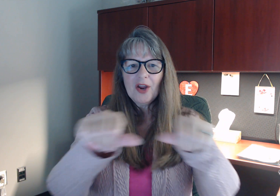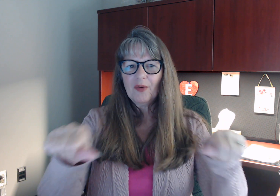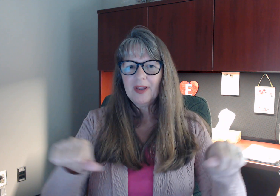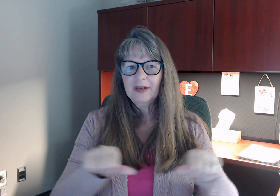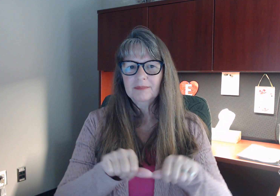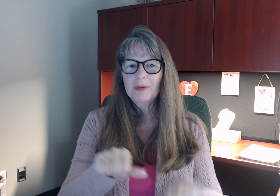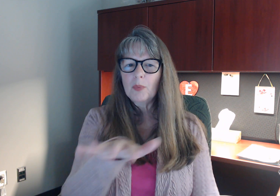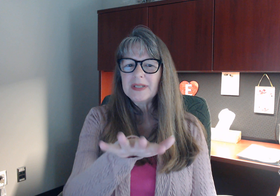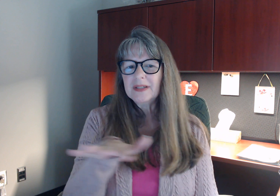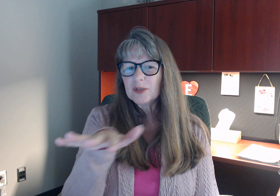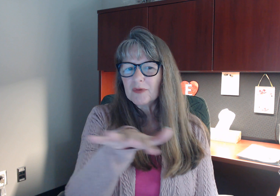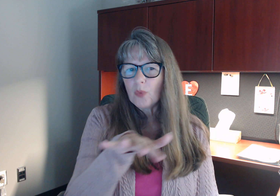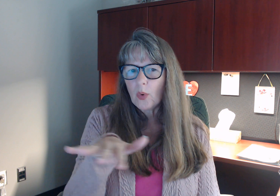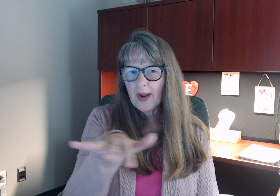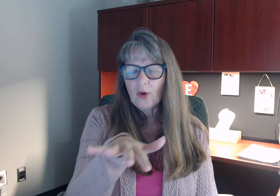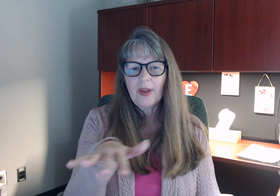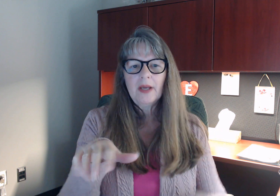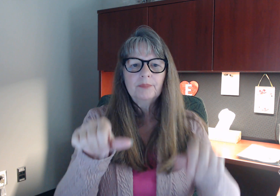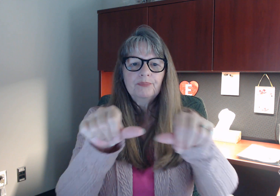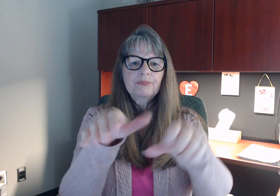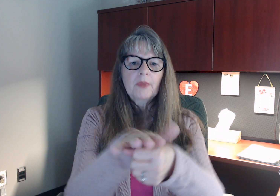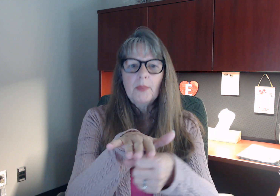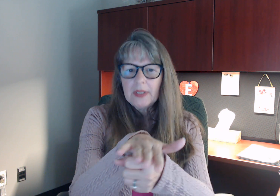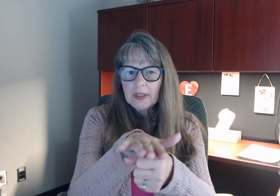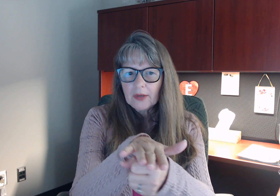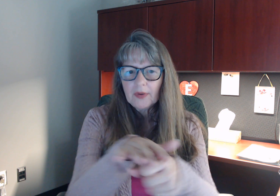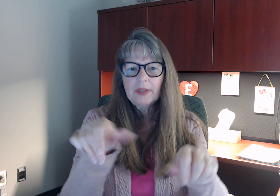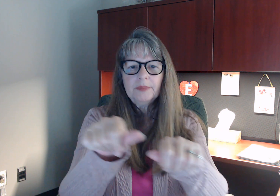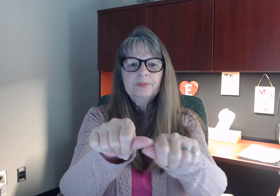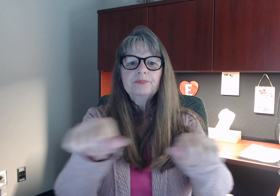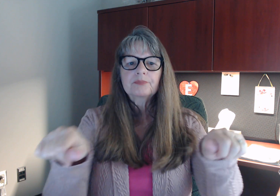area. Remember we did this before, area. And we did area.